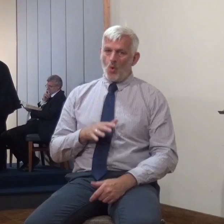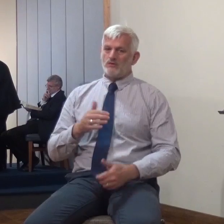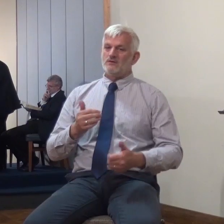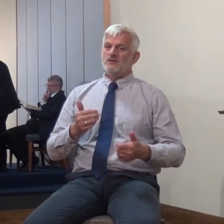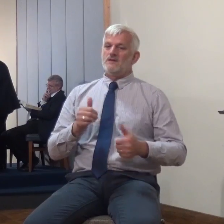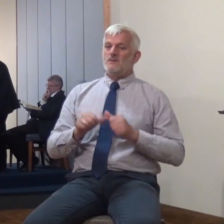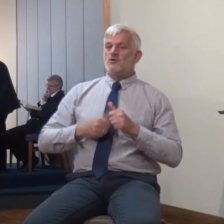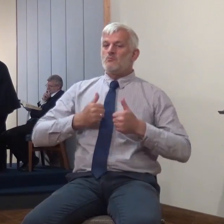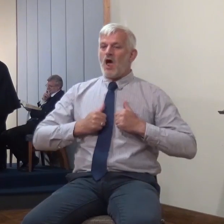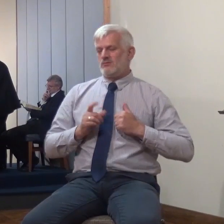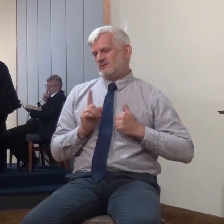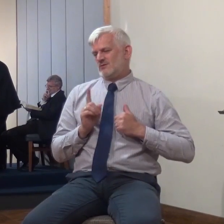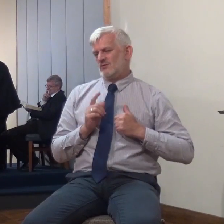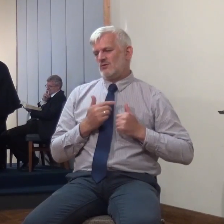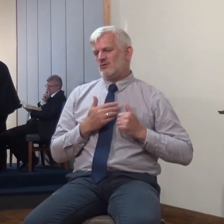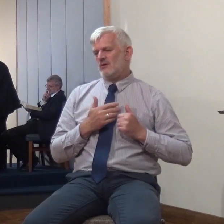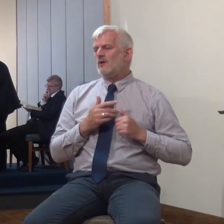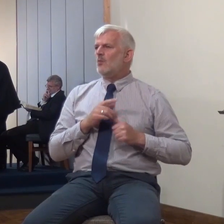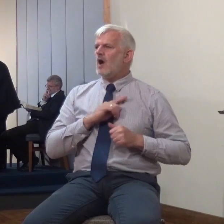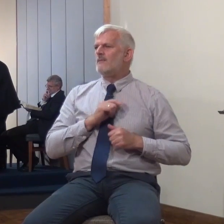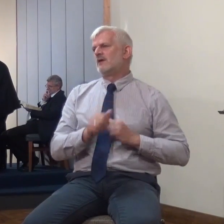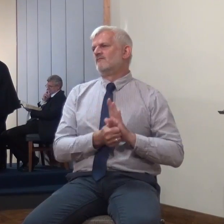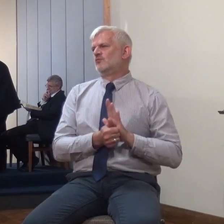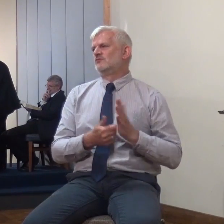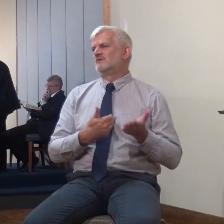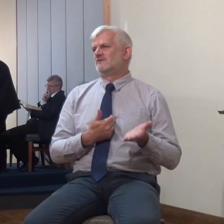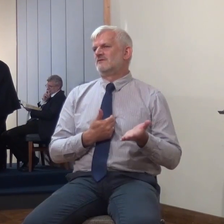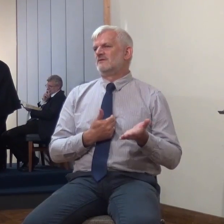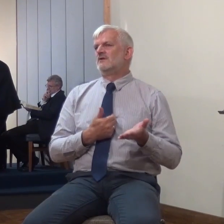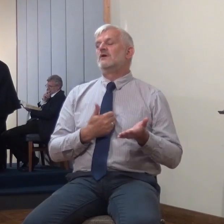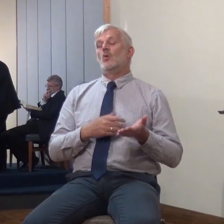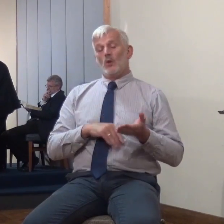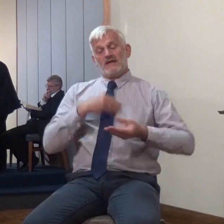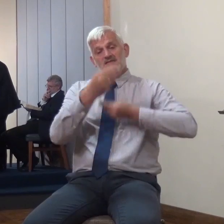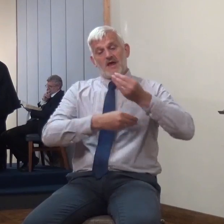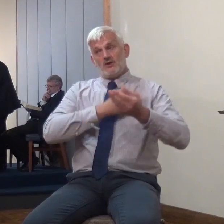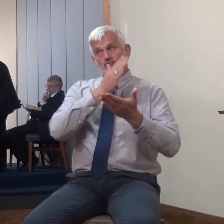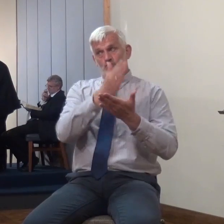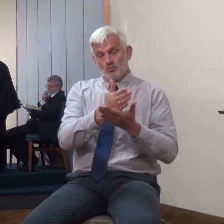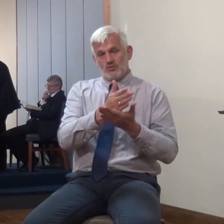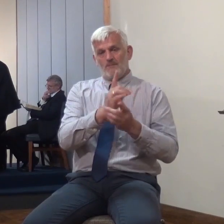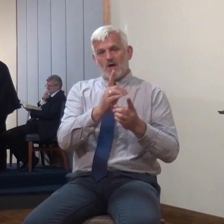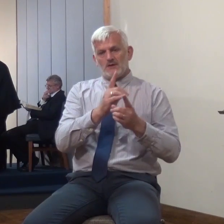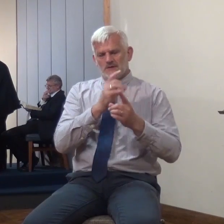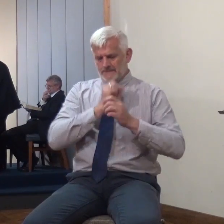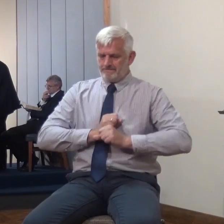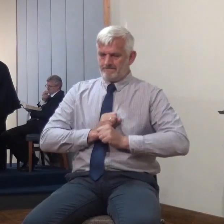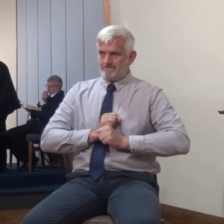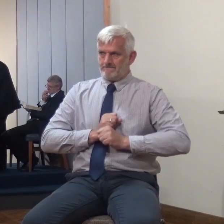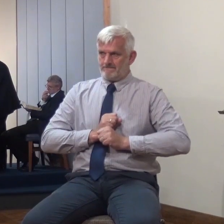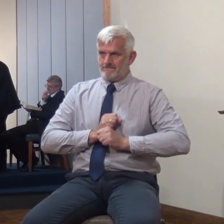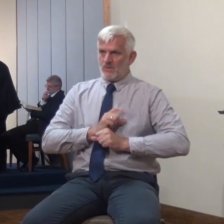fool. For I will say the truth, but now I forbear, lest any man should think of me